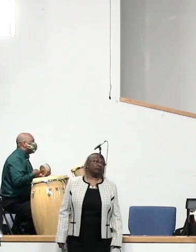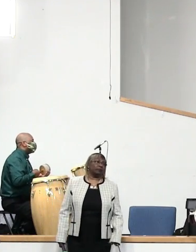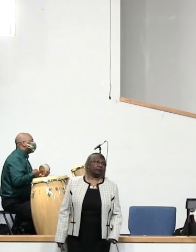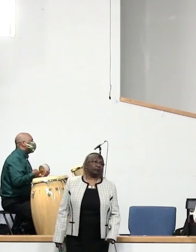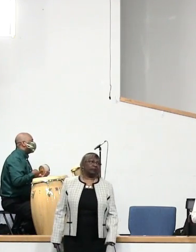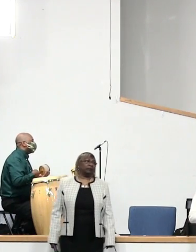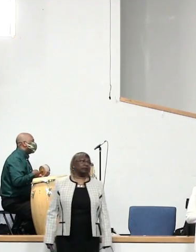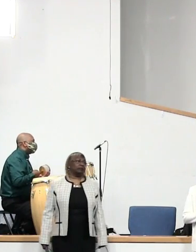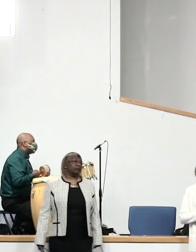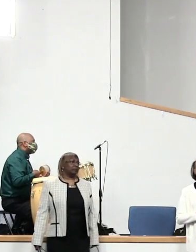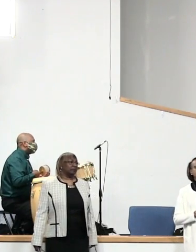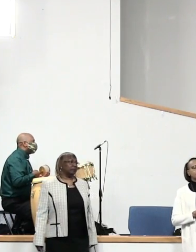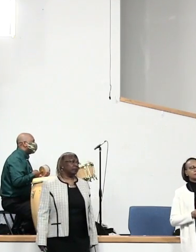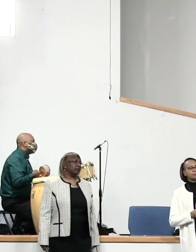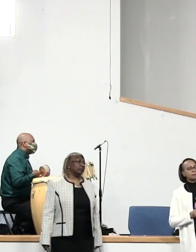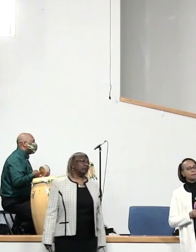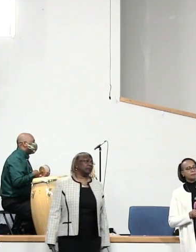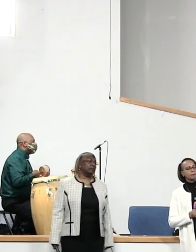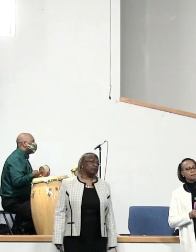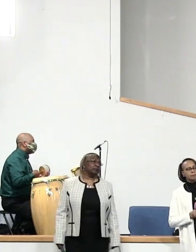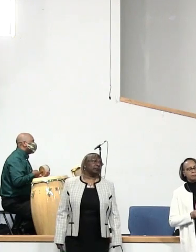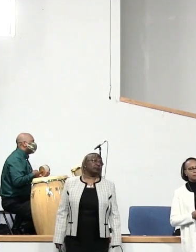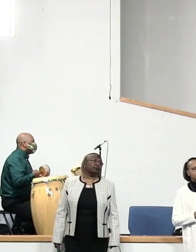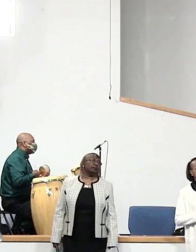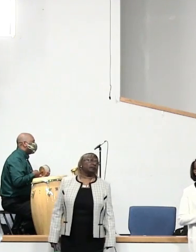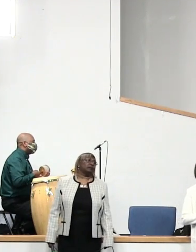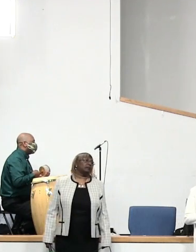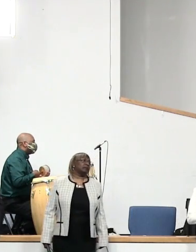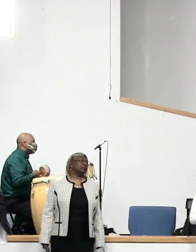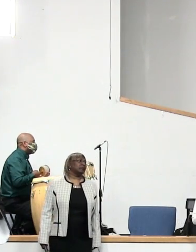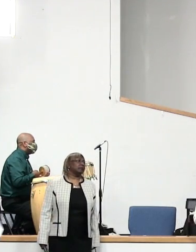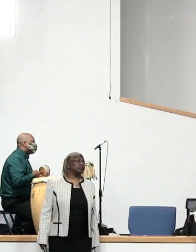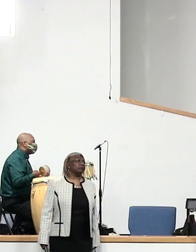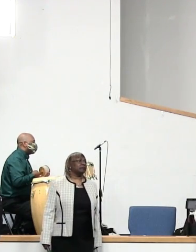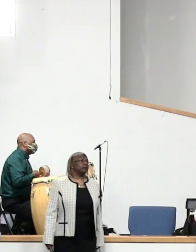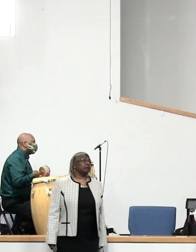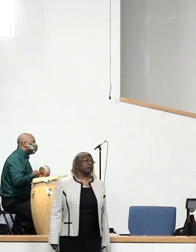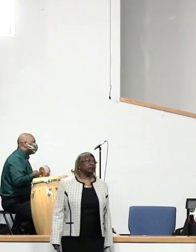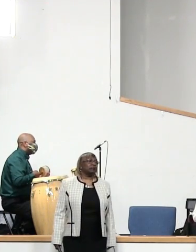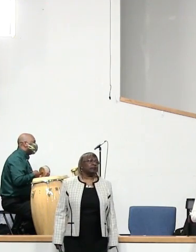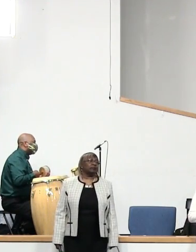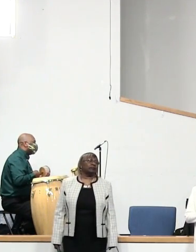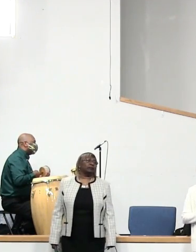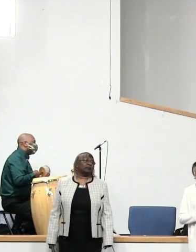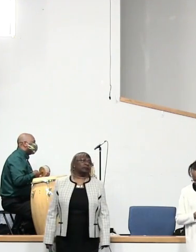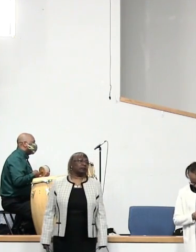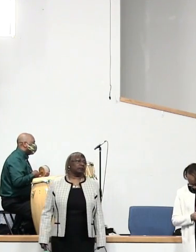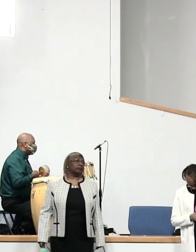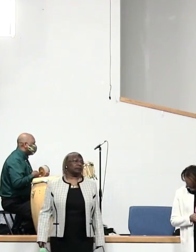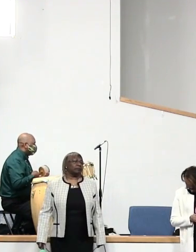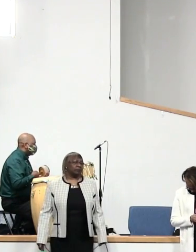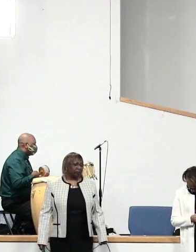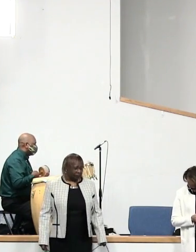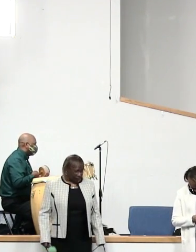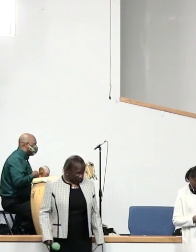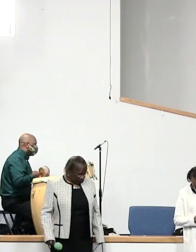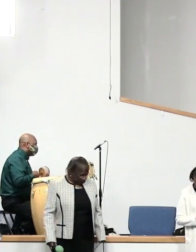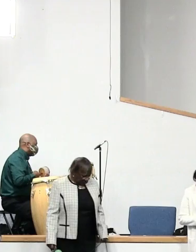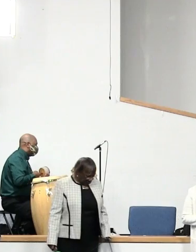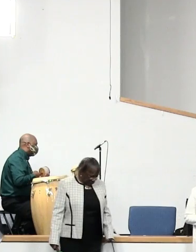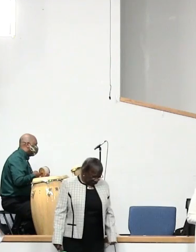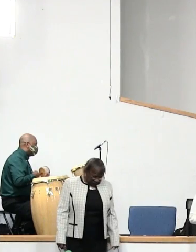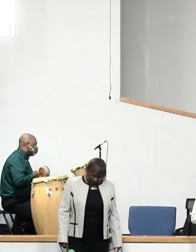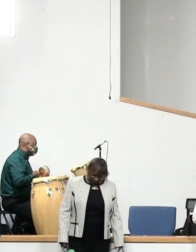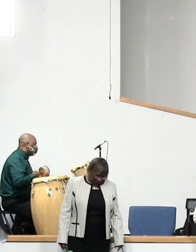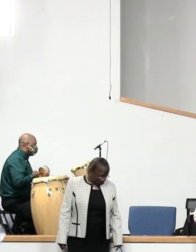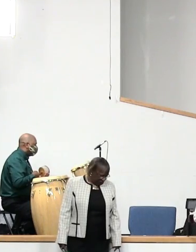am to worship, and here I am to bow down,